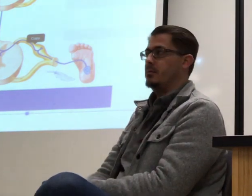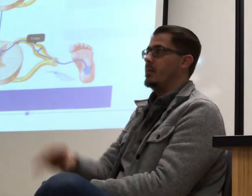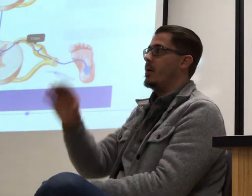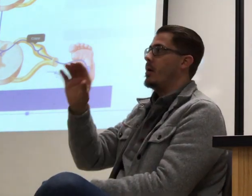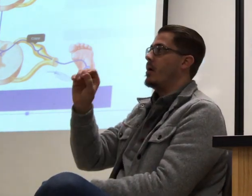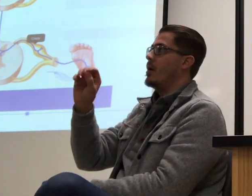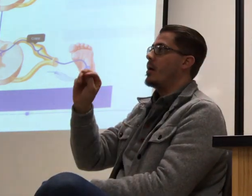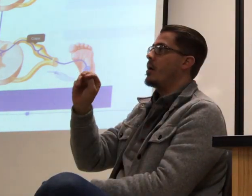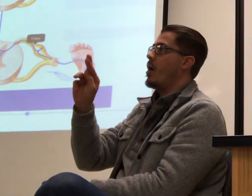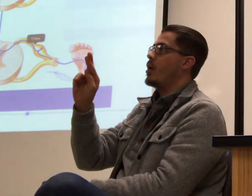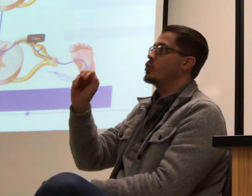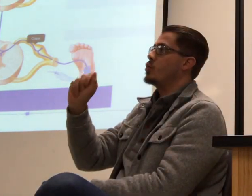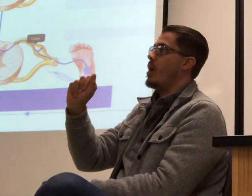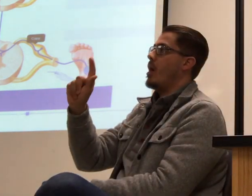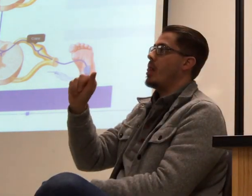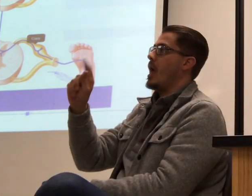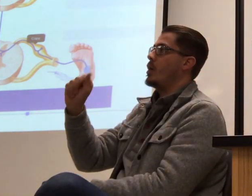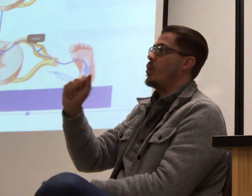contralateral